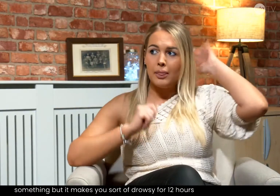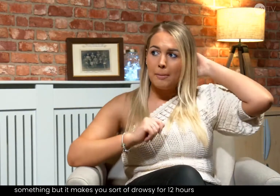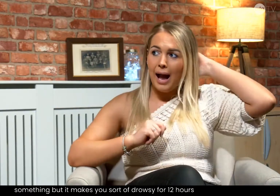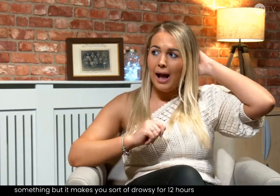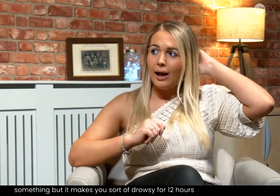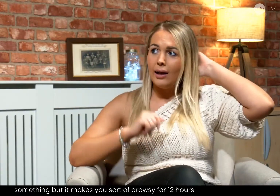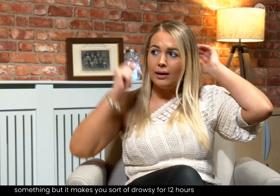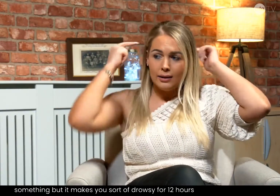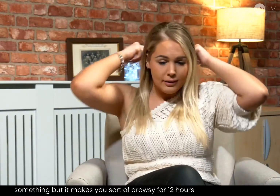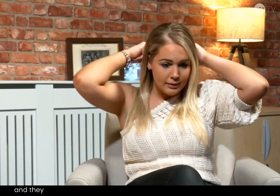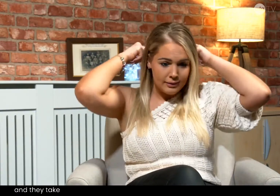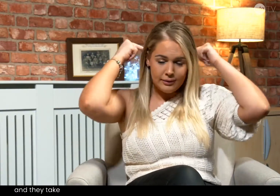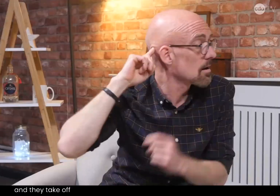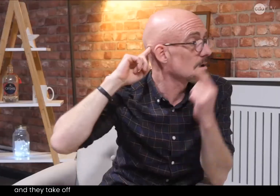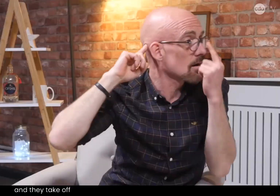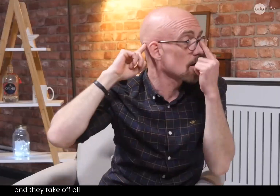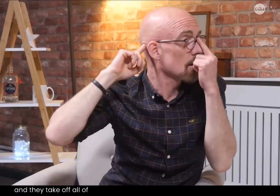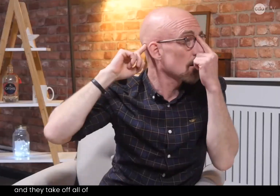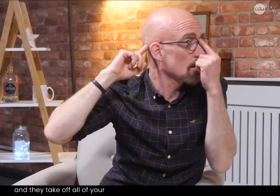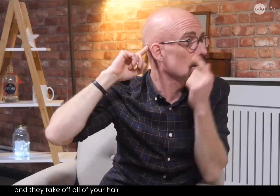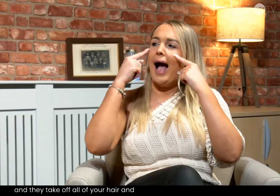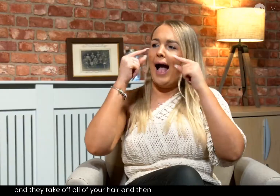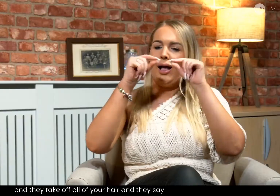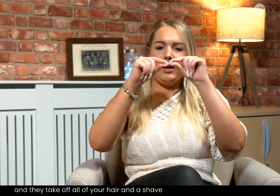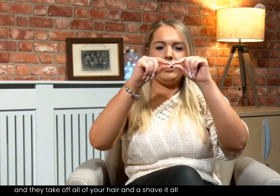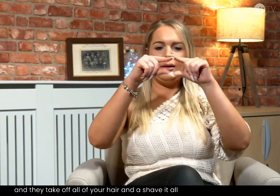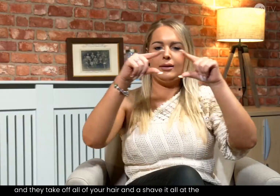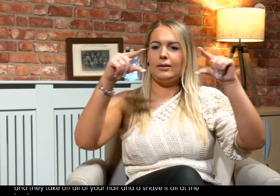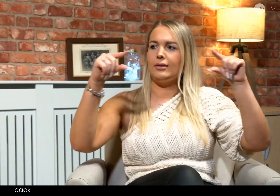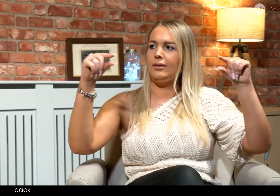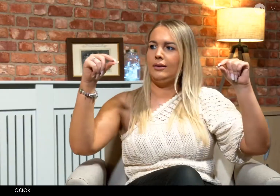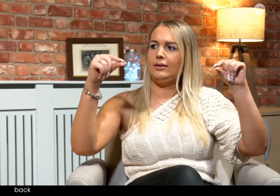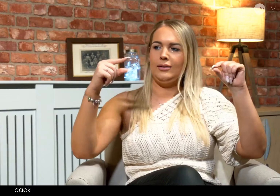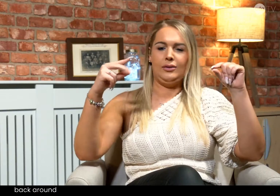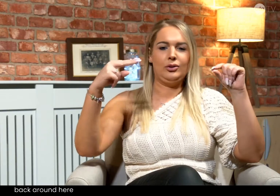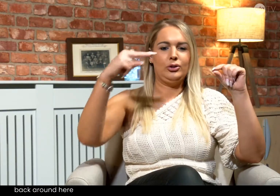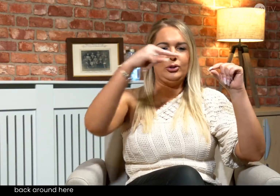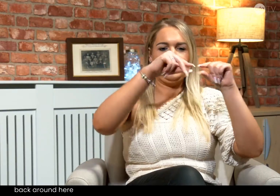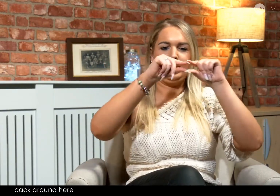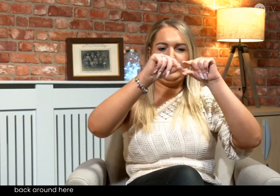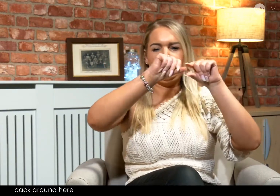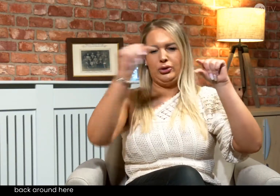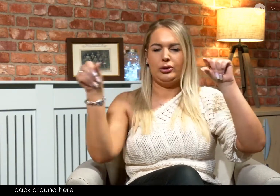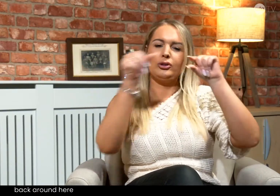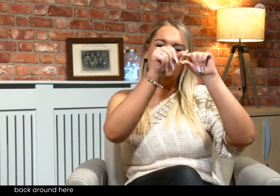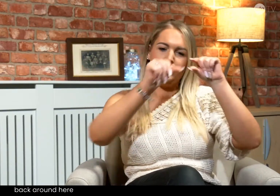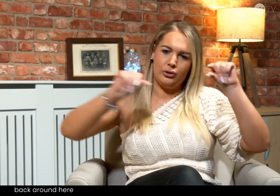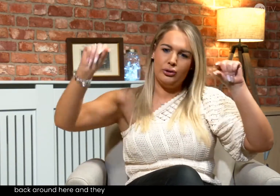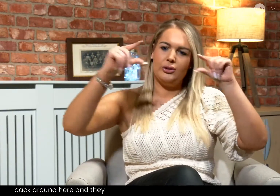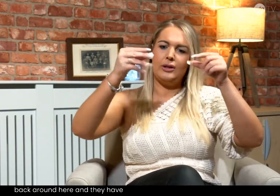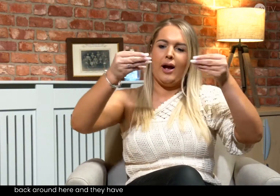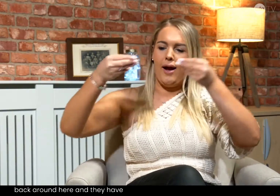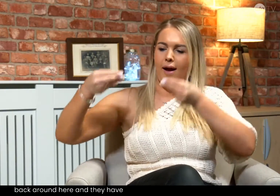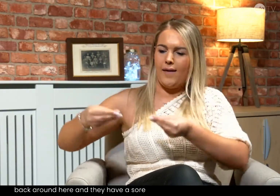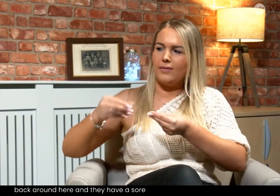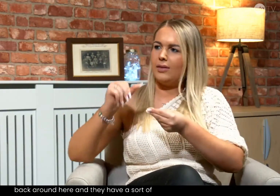off all of your hair and they shave it all at the back, around here. And they have a sort of strip that they put